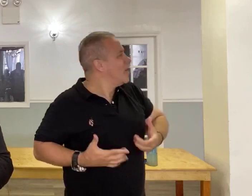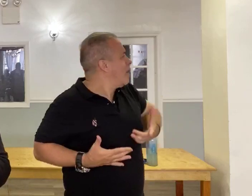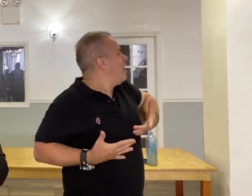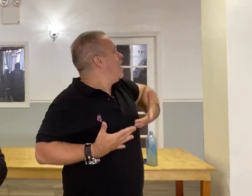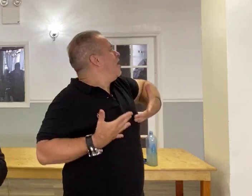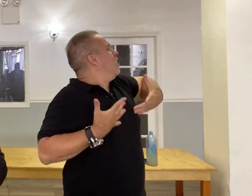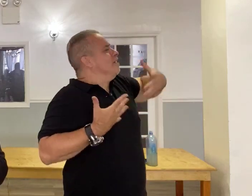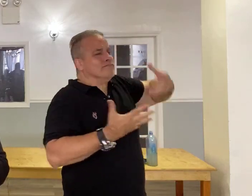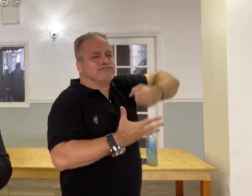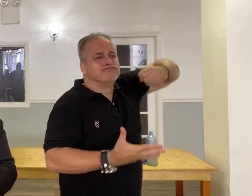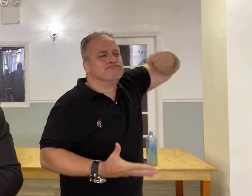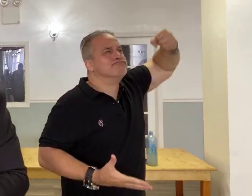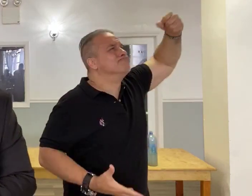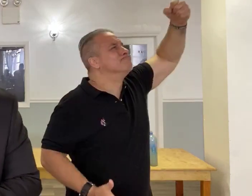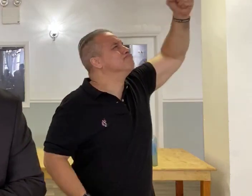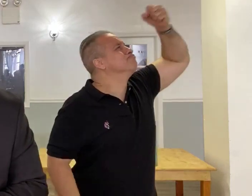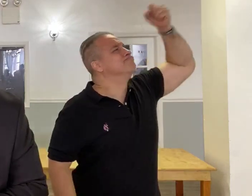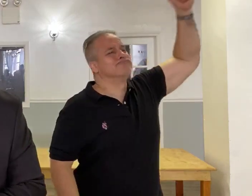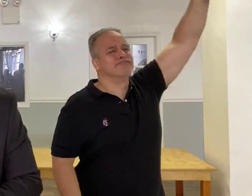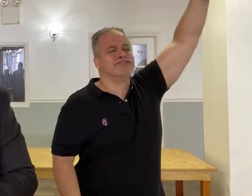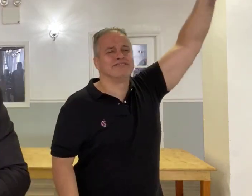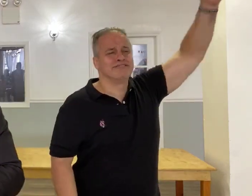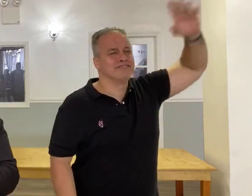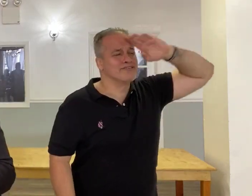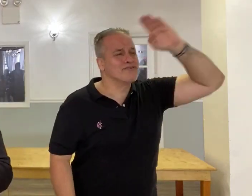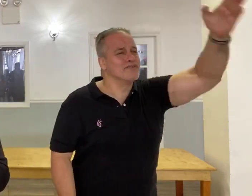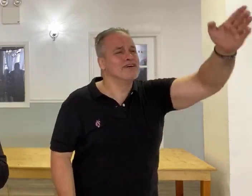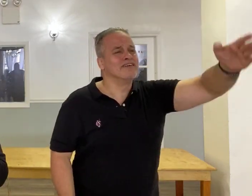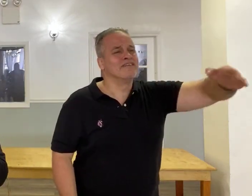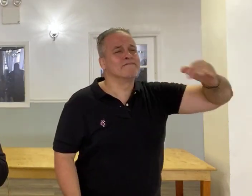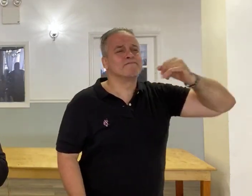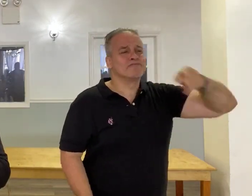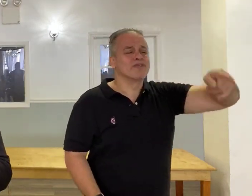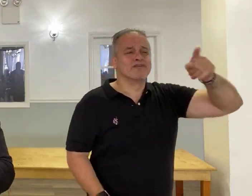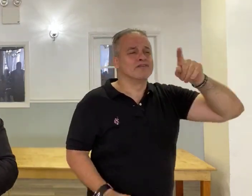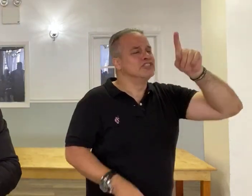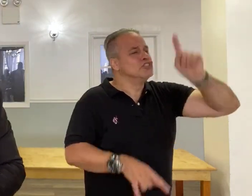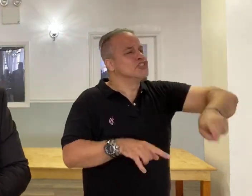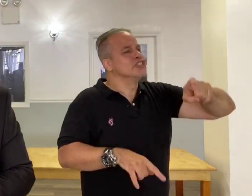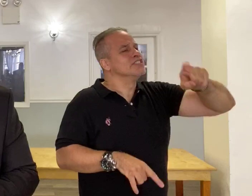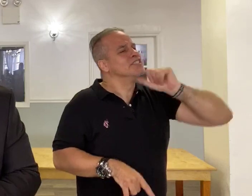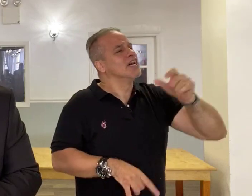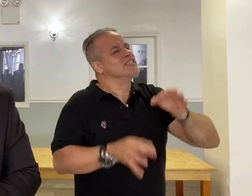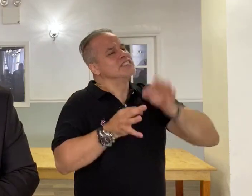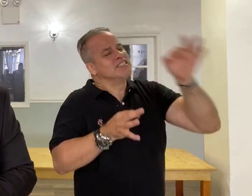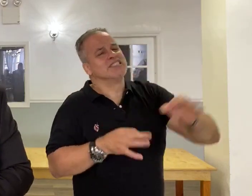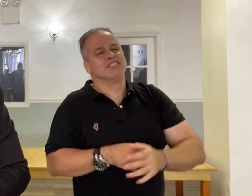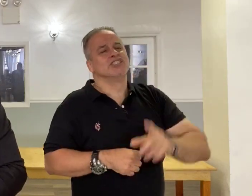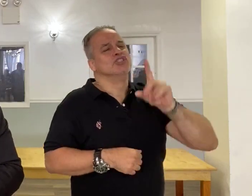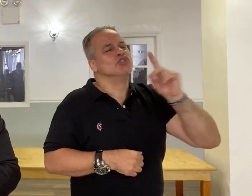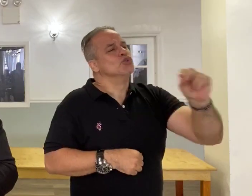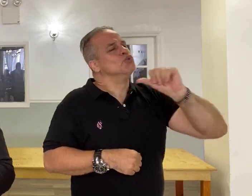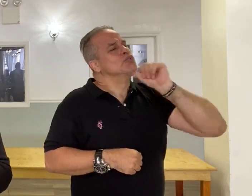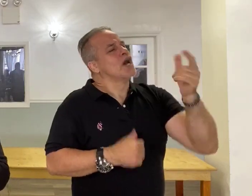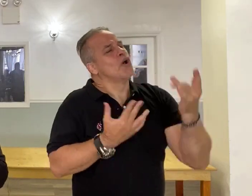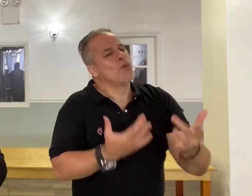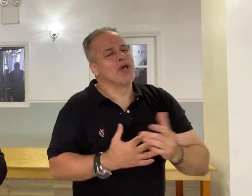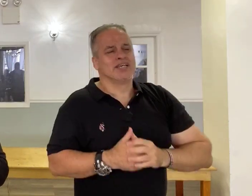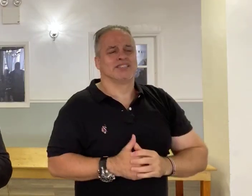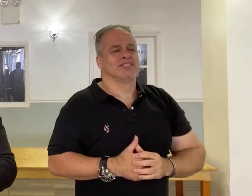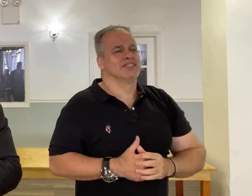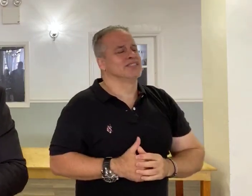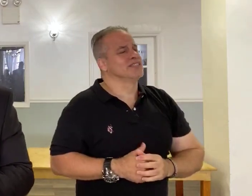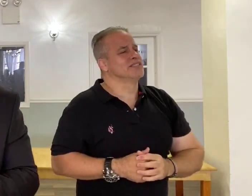in heaven. Call upon him as Savior. Do not delay. Do not wait.